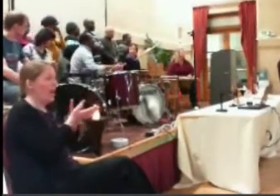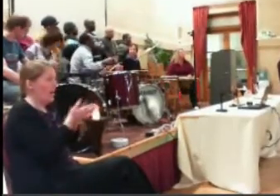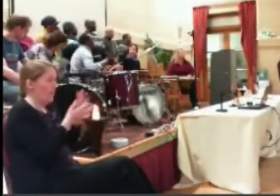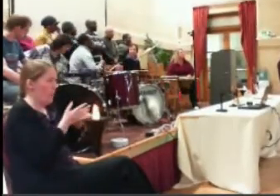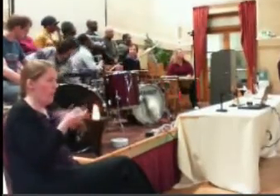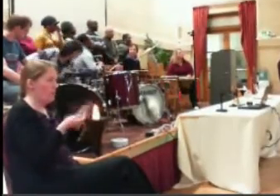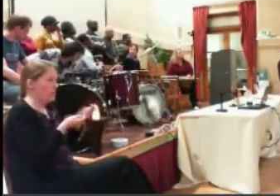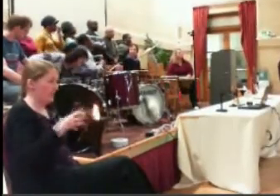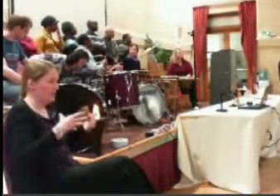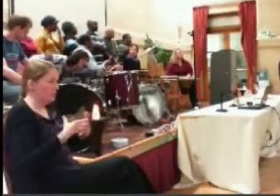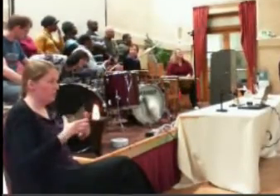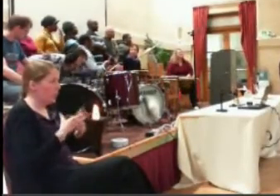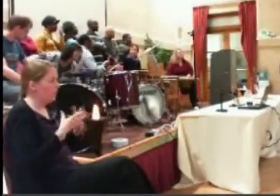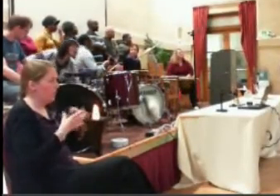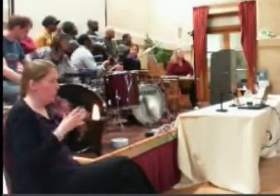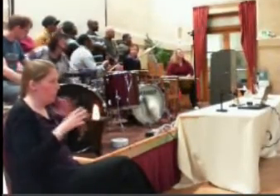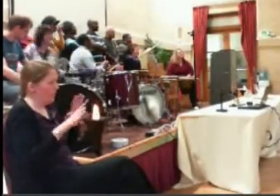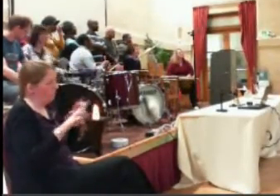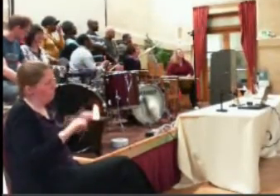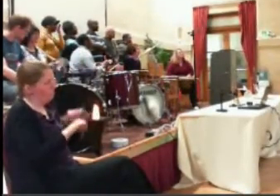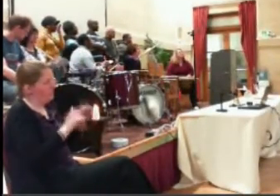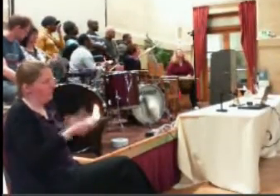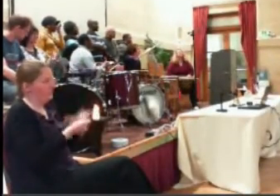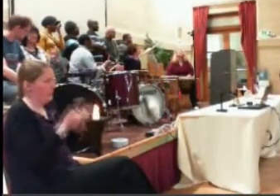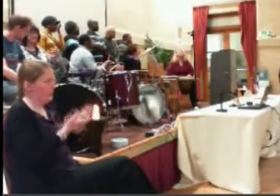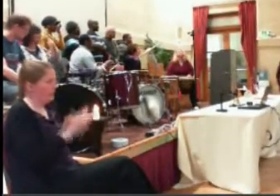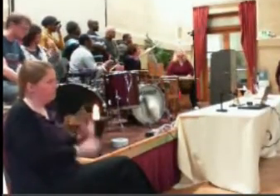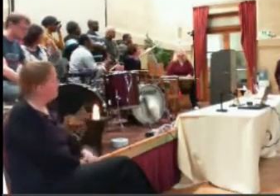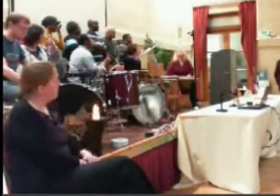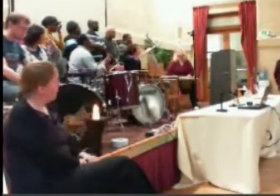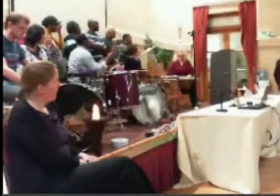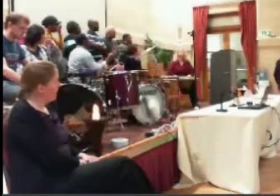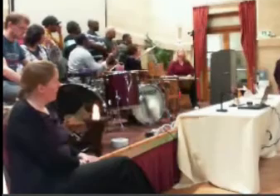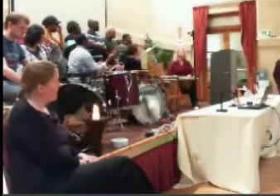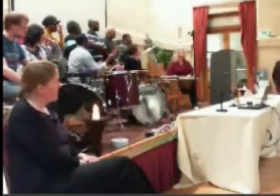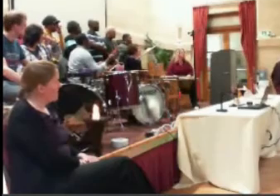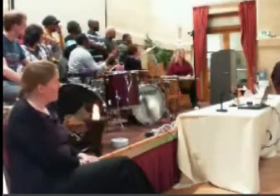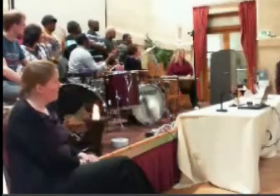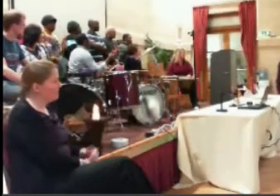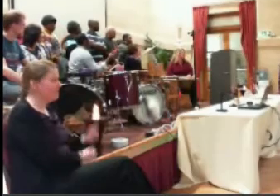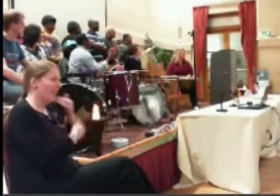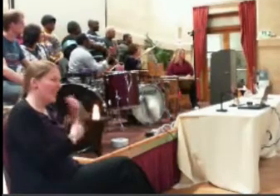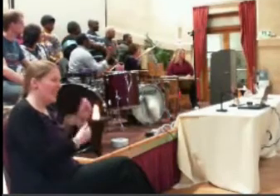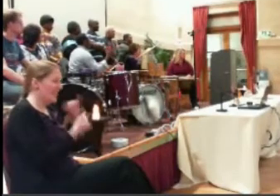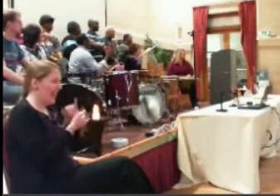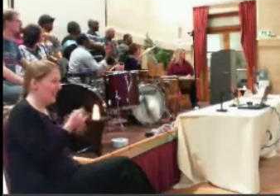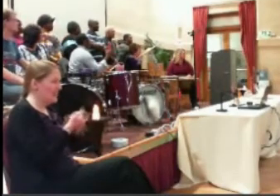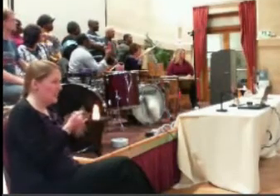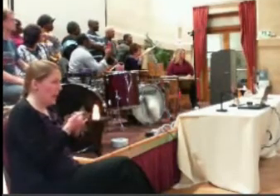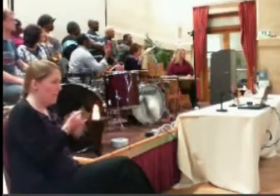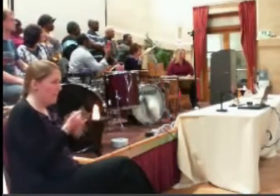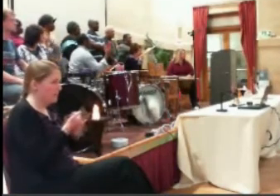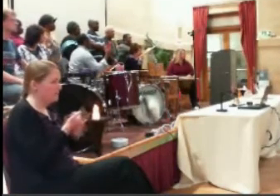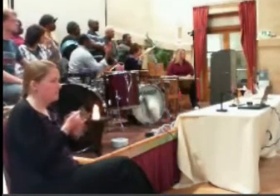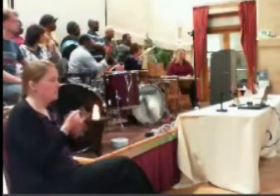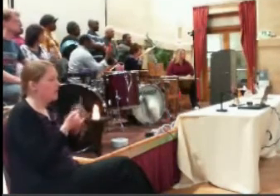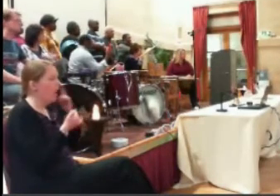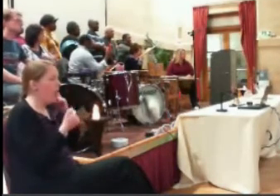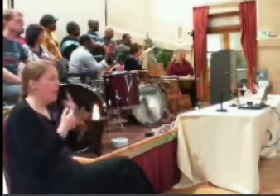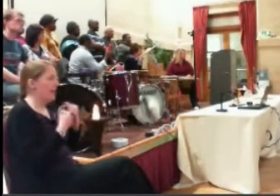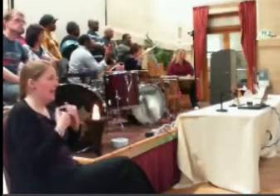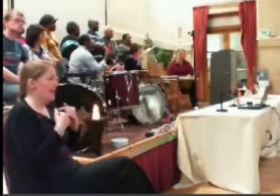group to round off today's event. Valerie. Thank you very much, Simon. I think it's my duty